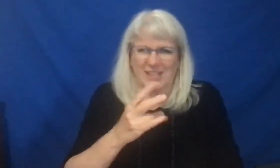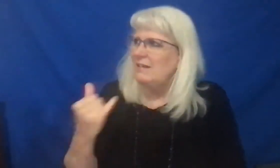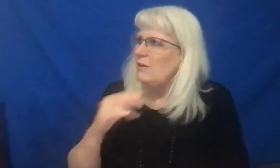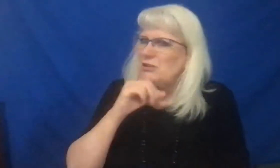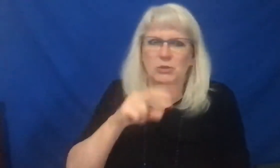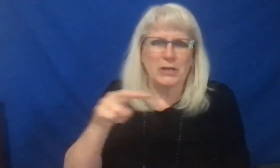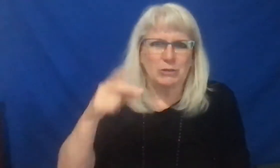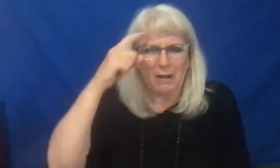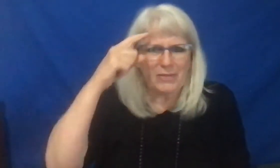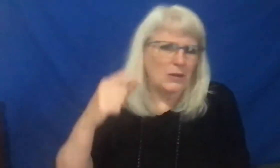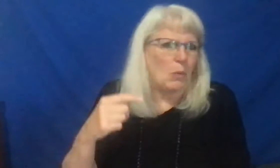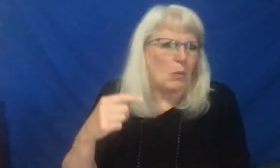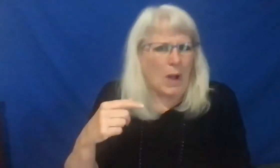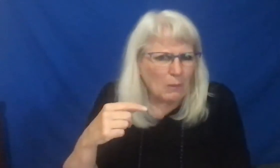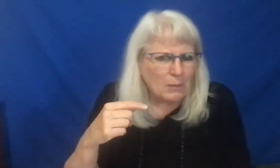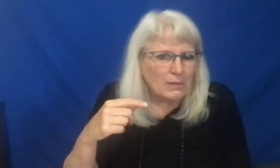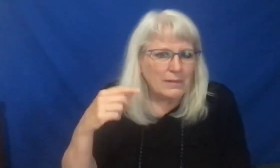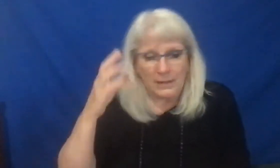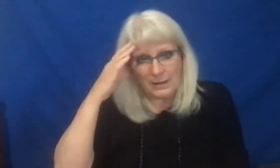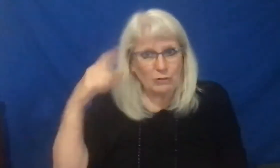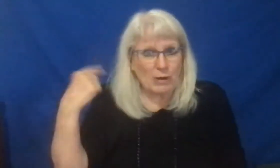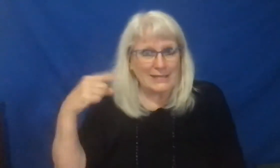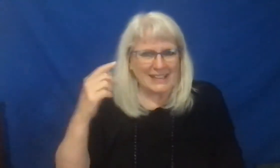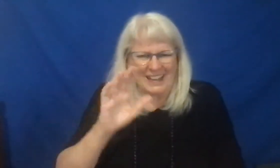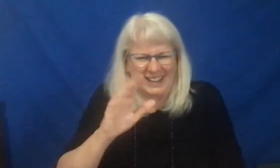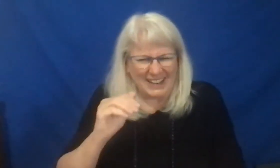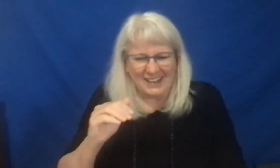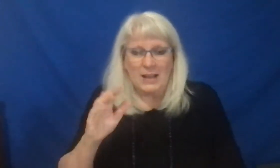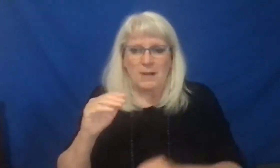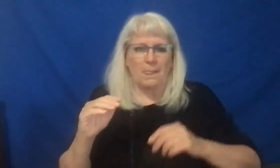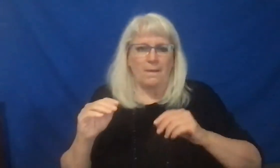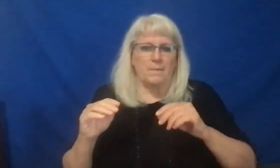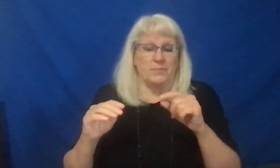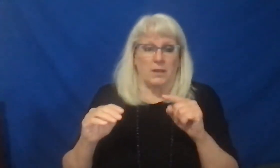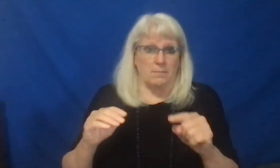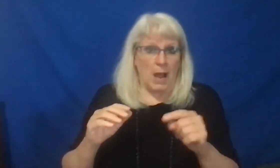like wild. And then it was also about my work experience. And funny enough,